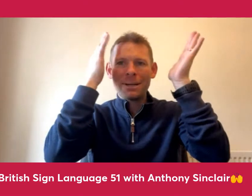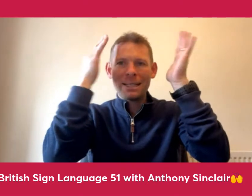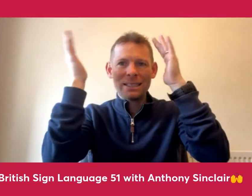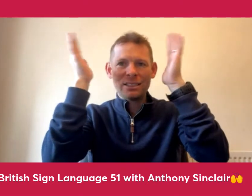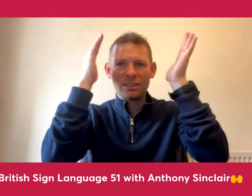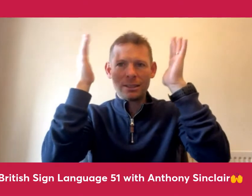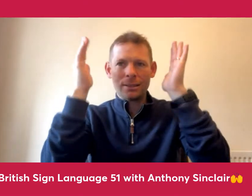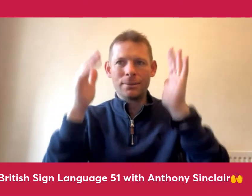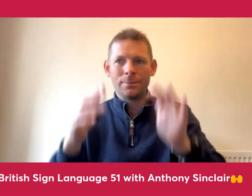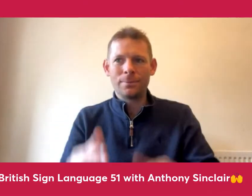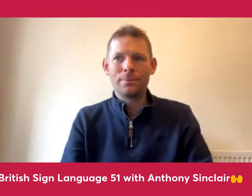Malaysia.